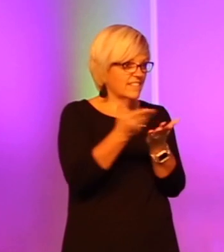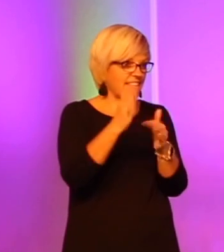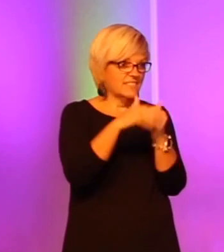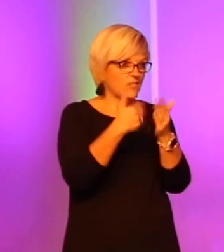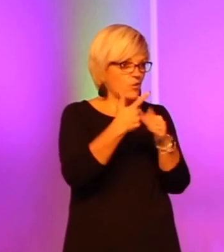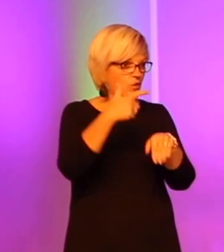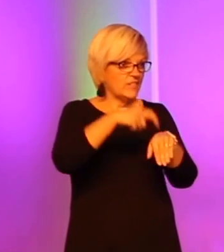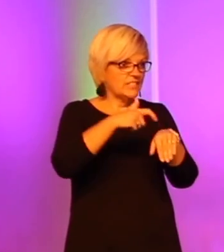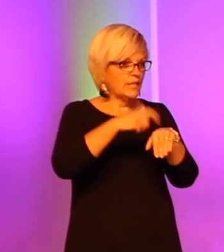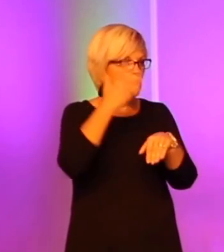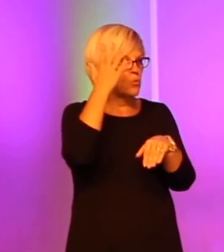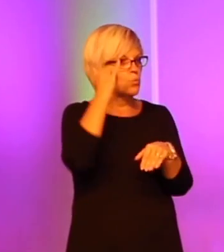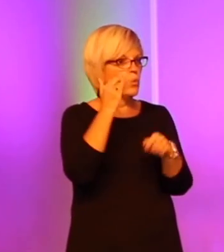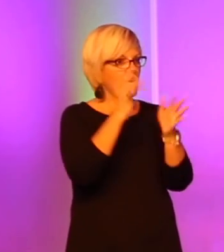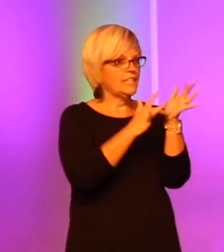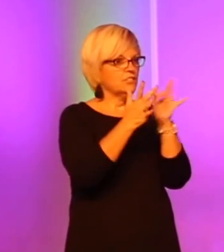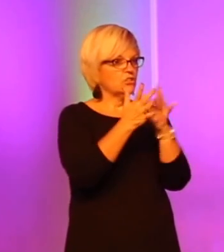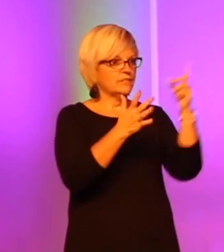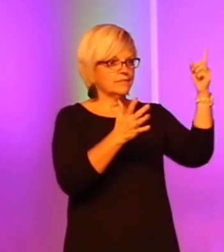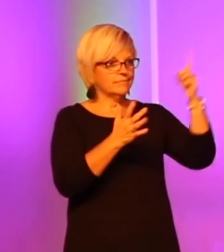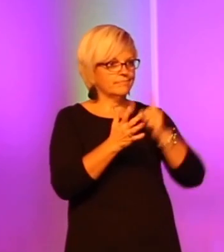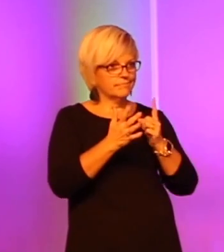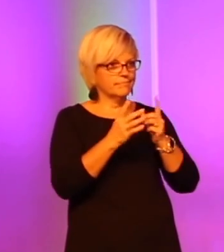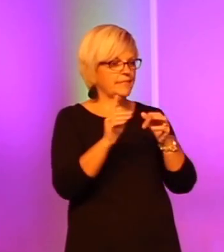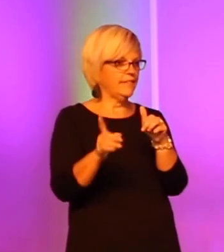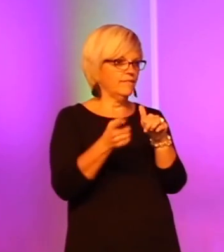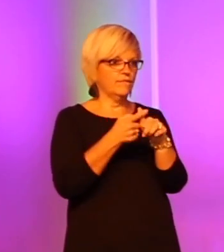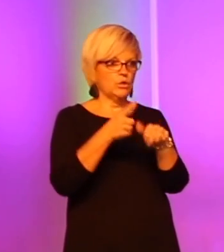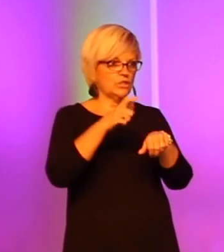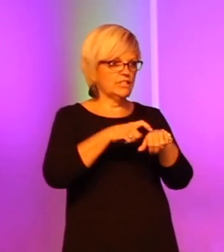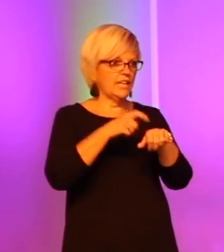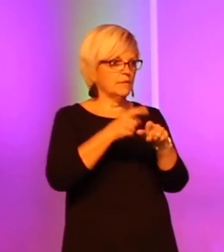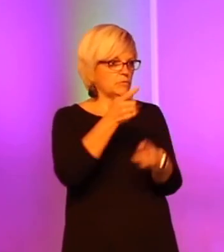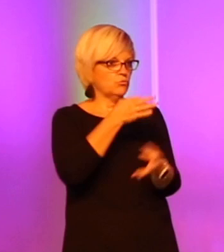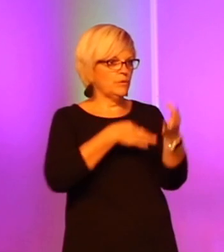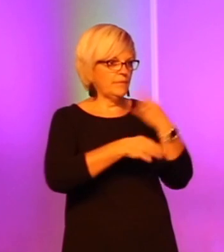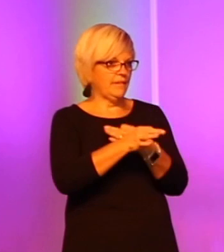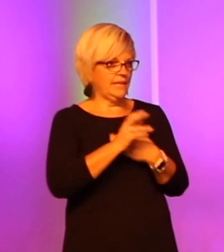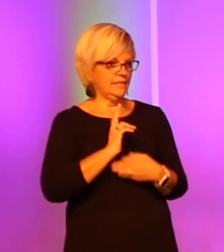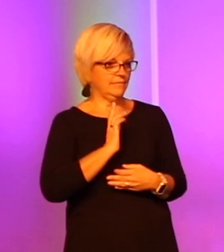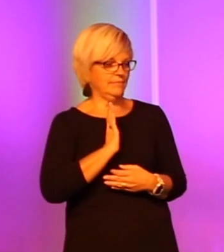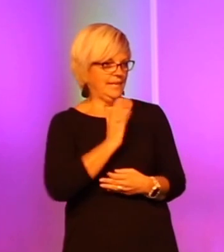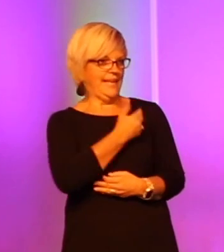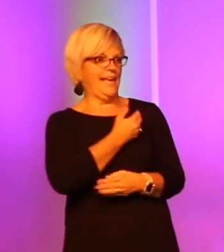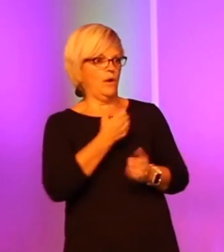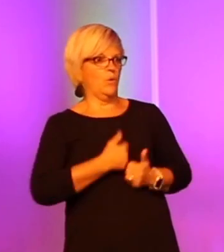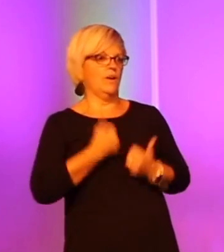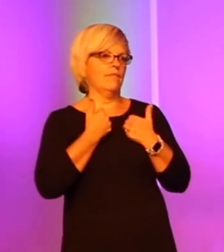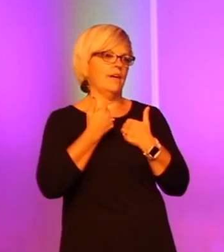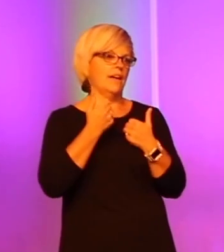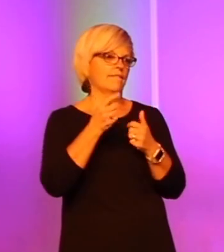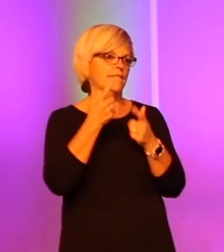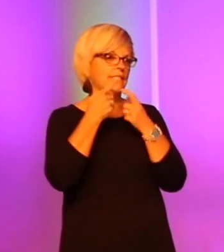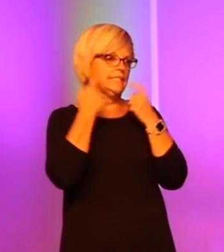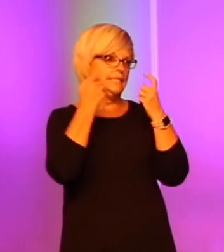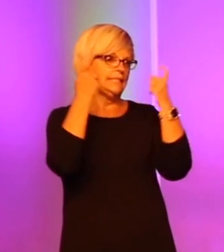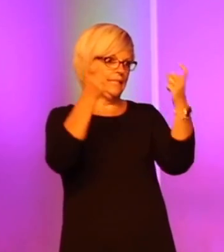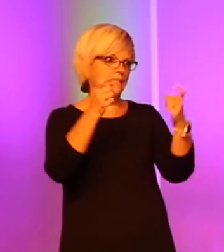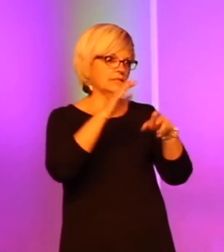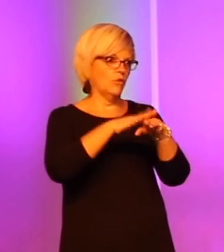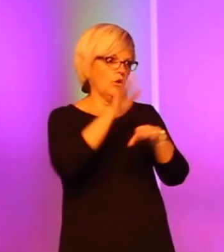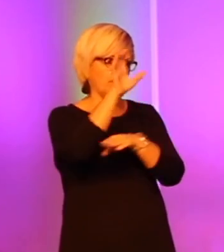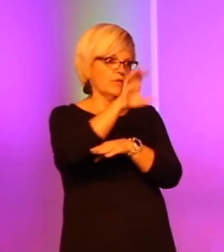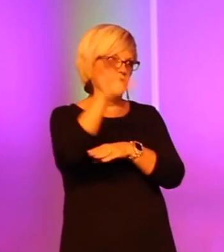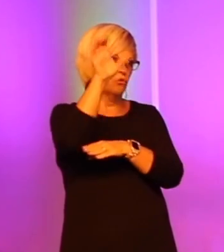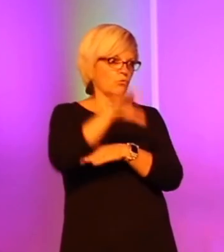to this earth in the first place. To take our place on our cross for our sin. Jesus lived the life we could never live, to die the death